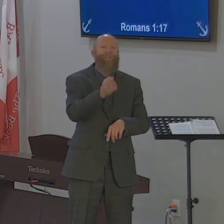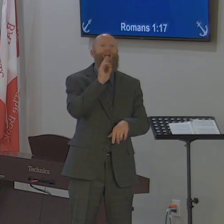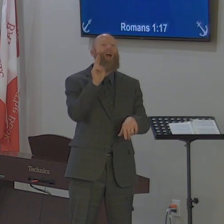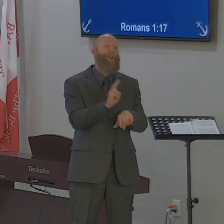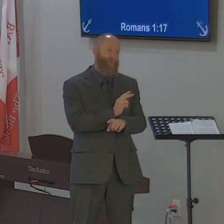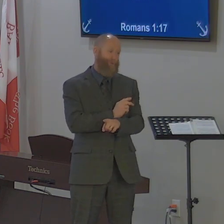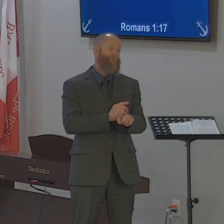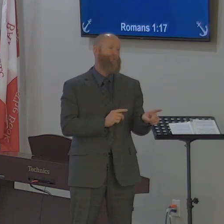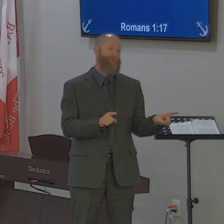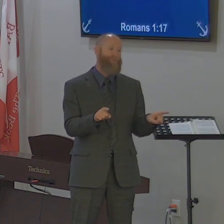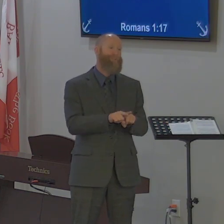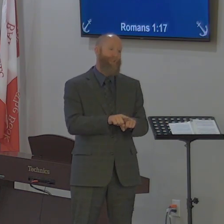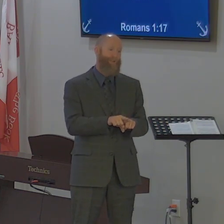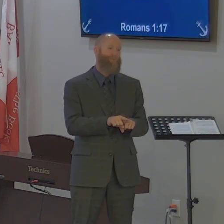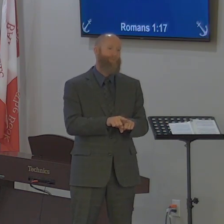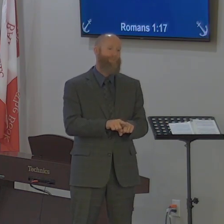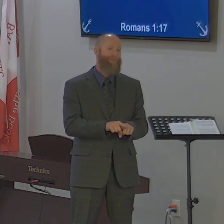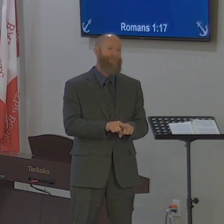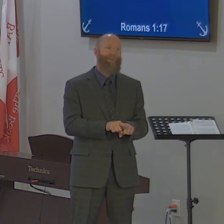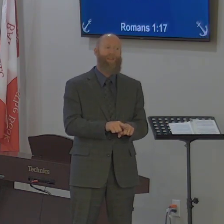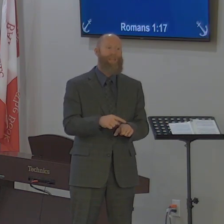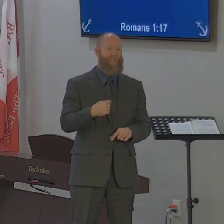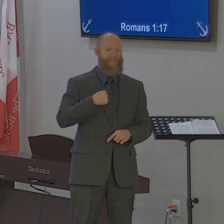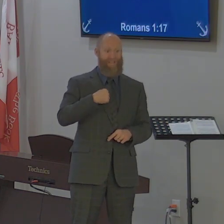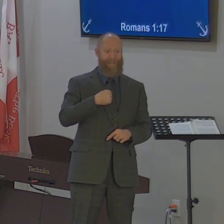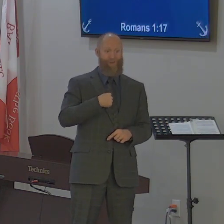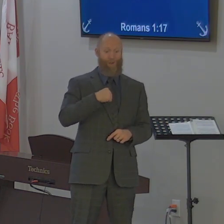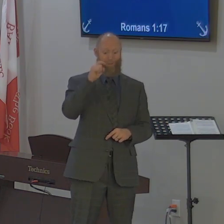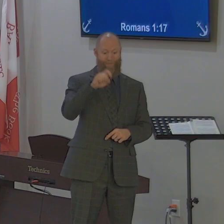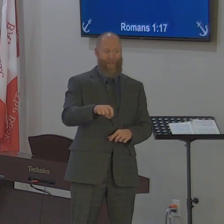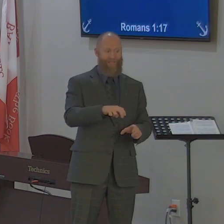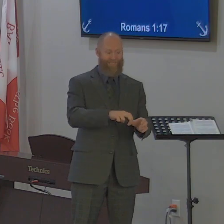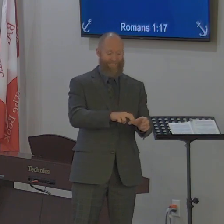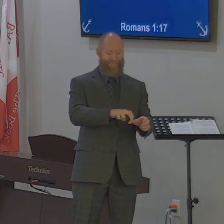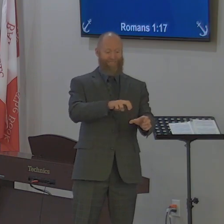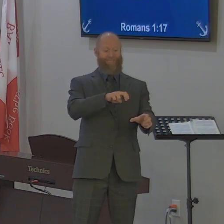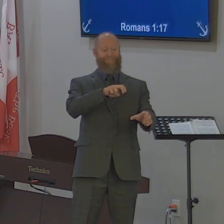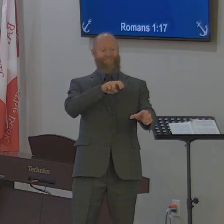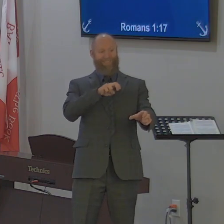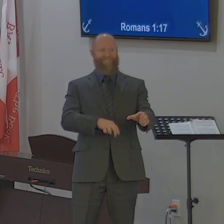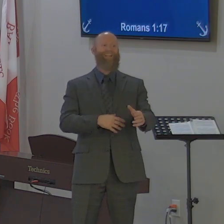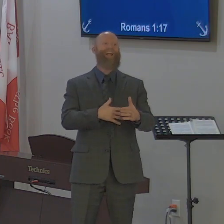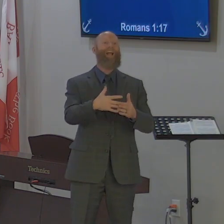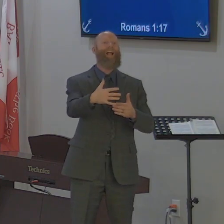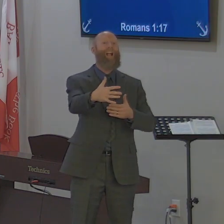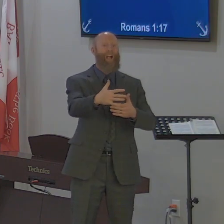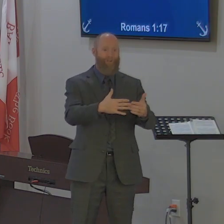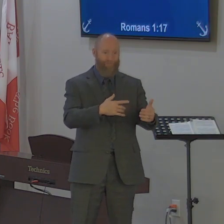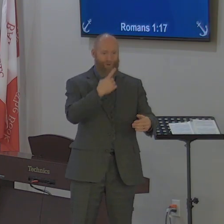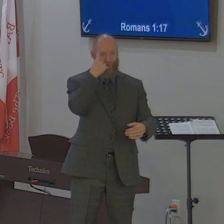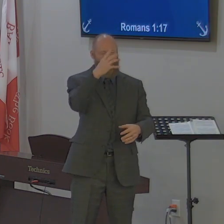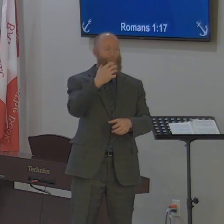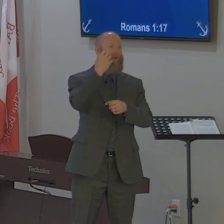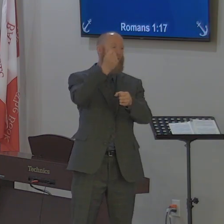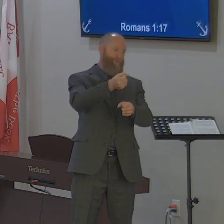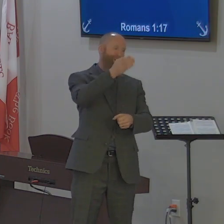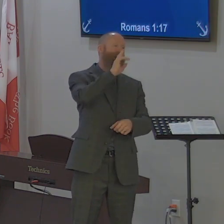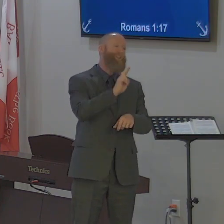way he can use you is when you're away from comfort, out of yourself. I said that this